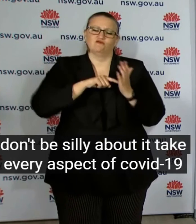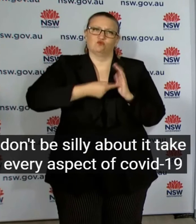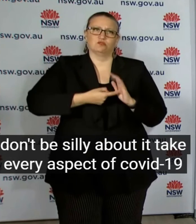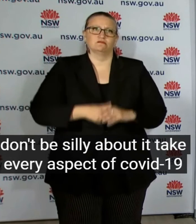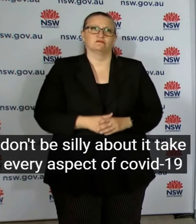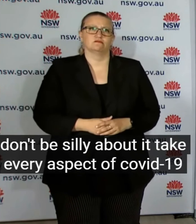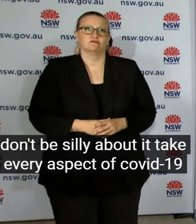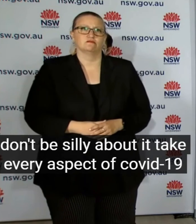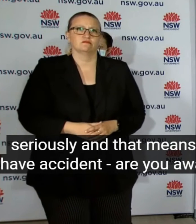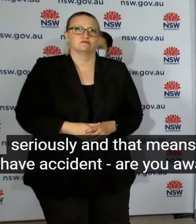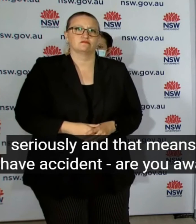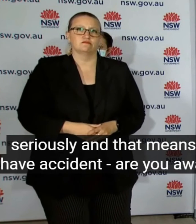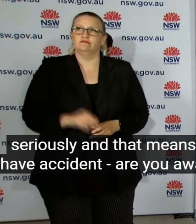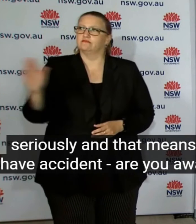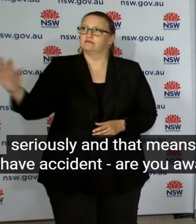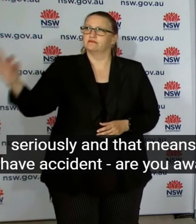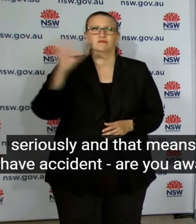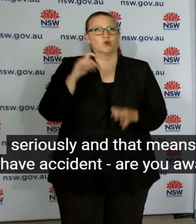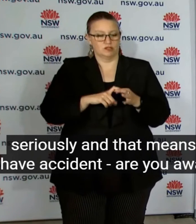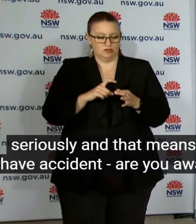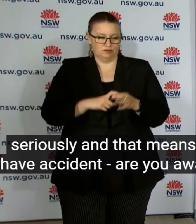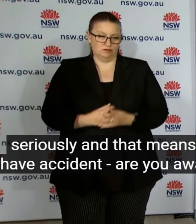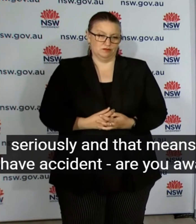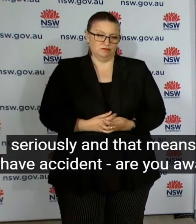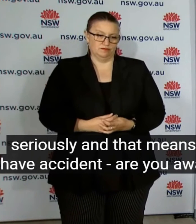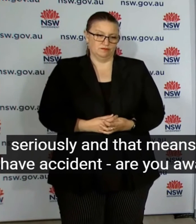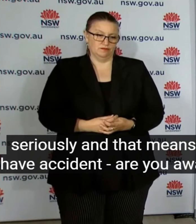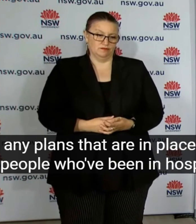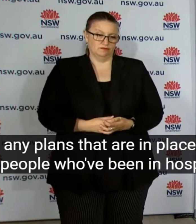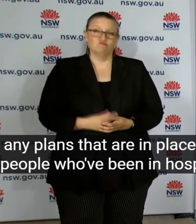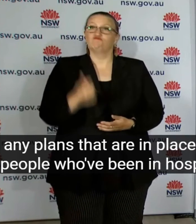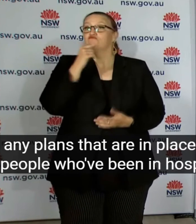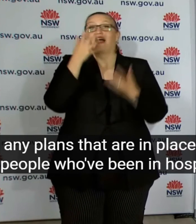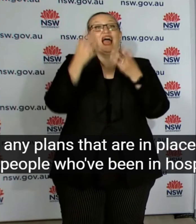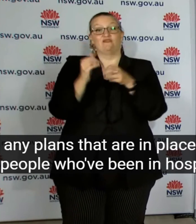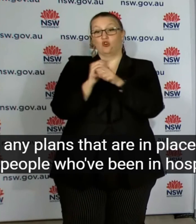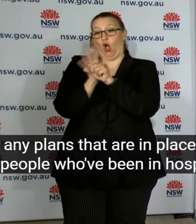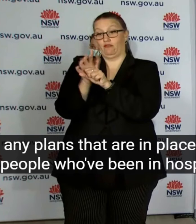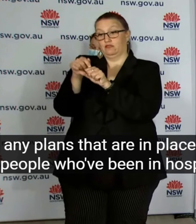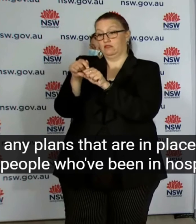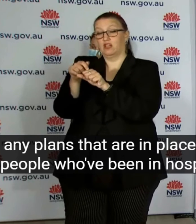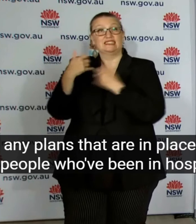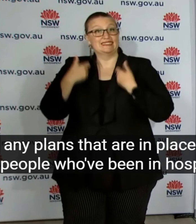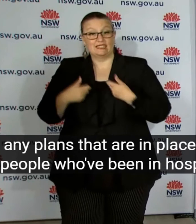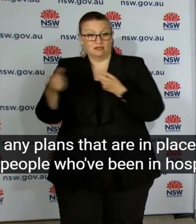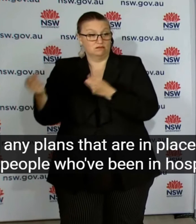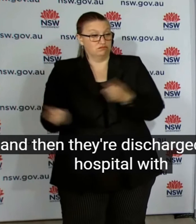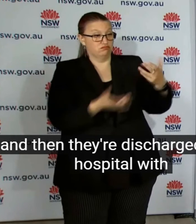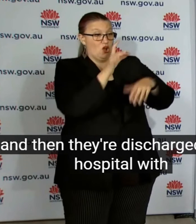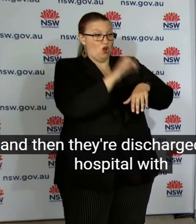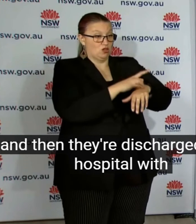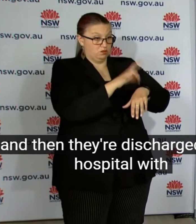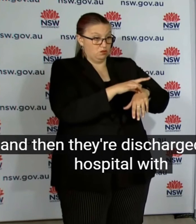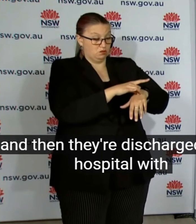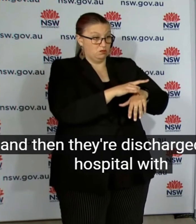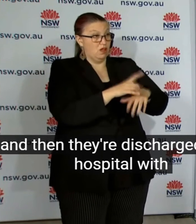for people who've been in hospital and then they're discharged from hospital with COVID to be checked on or make sure that they're okay when they get back into the